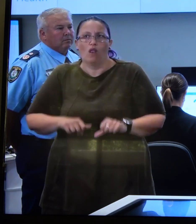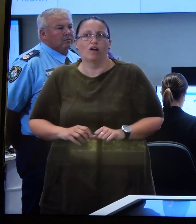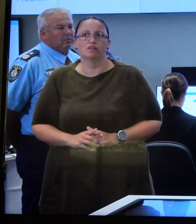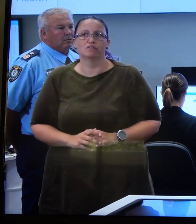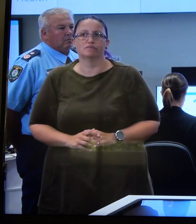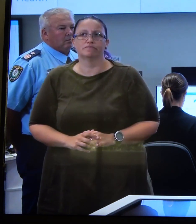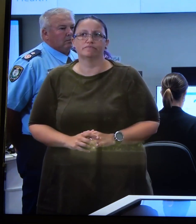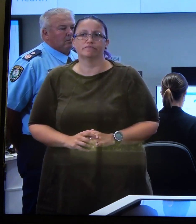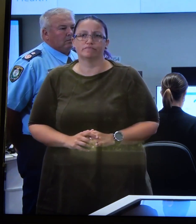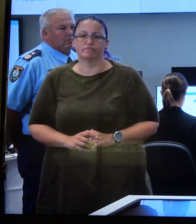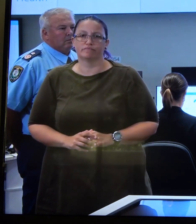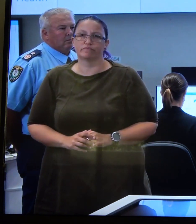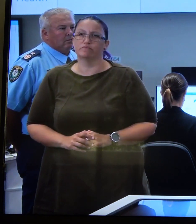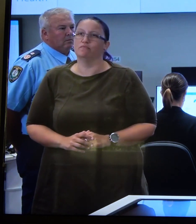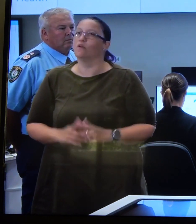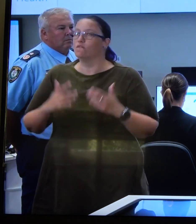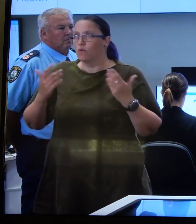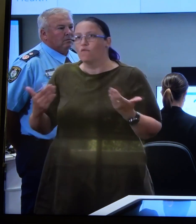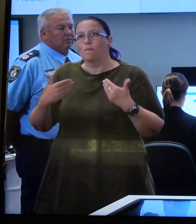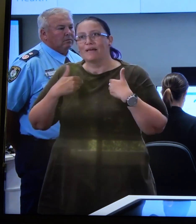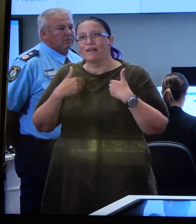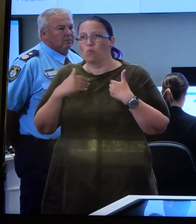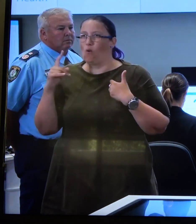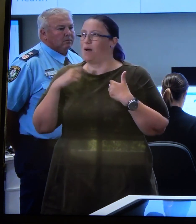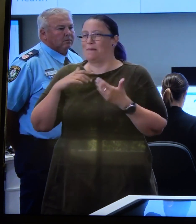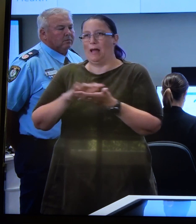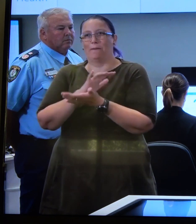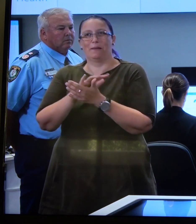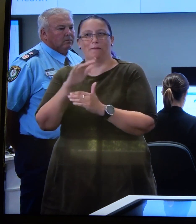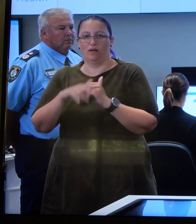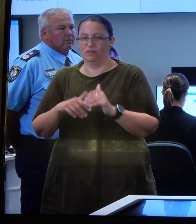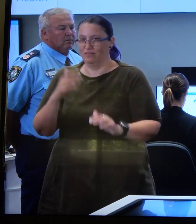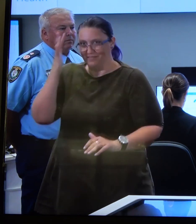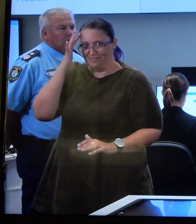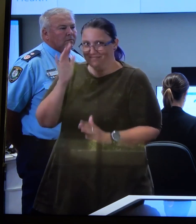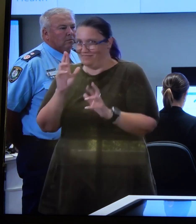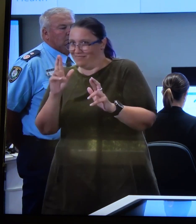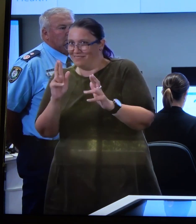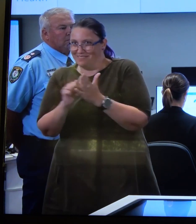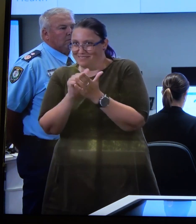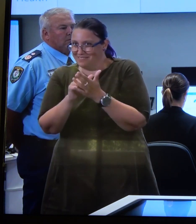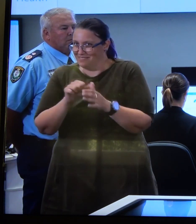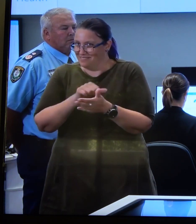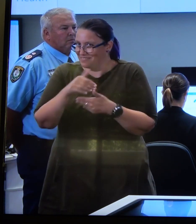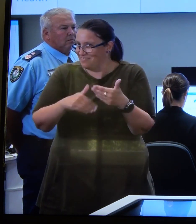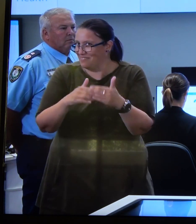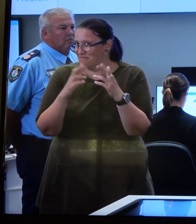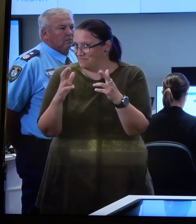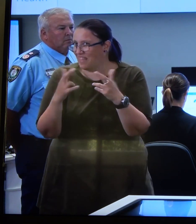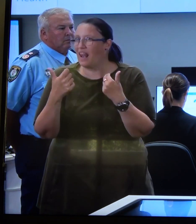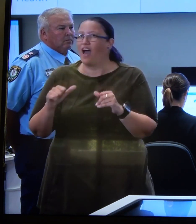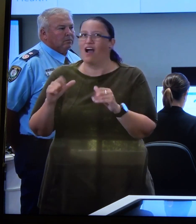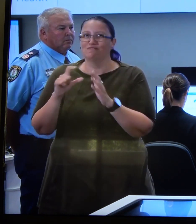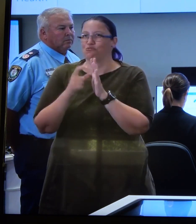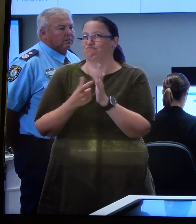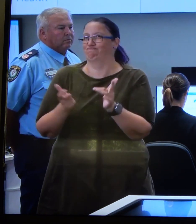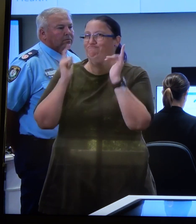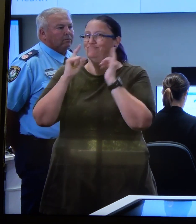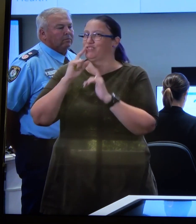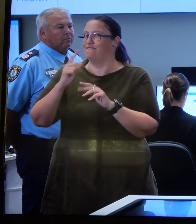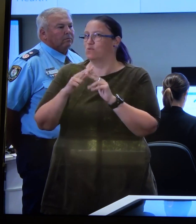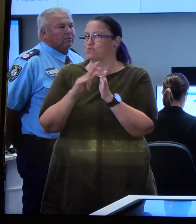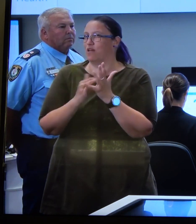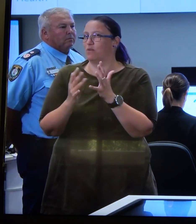Well, for us, what pleases me to date, knock on wood, as the Chief Medical Officer reported, we have a